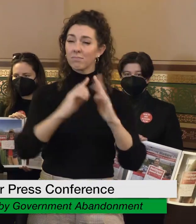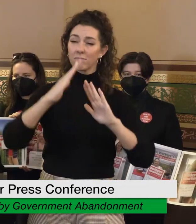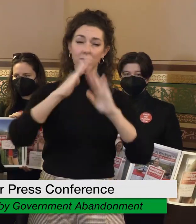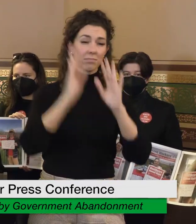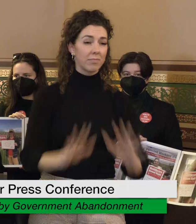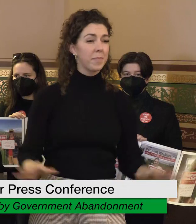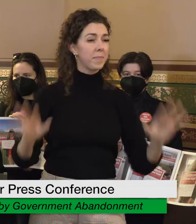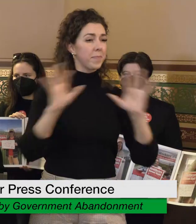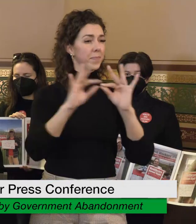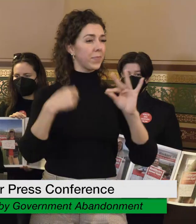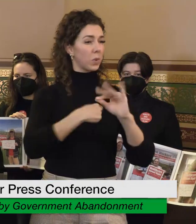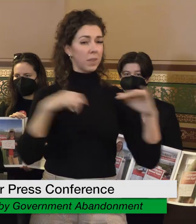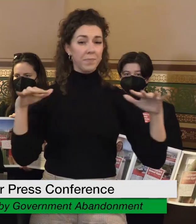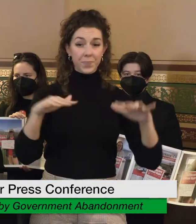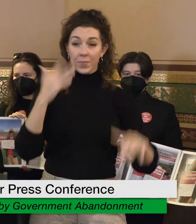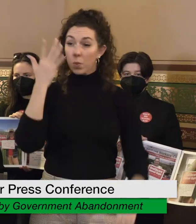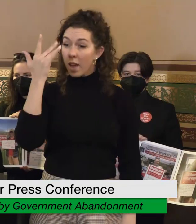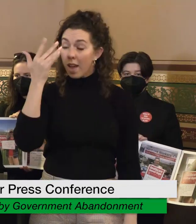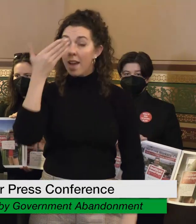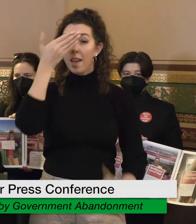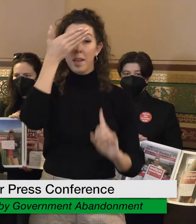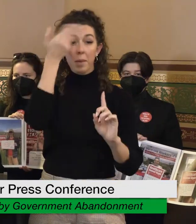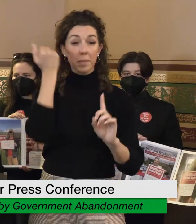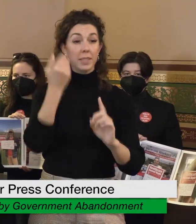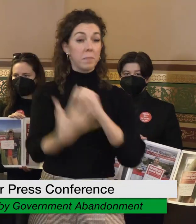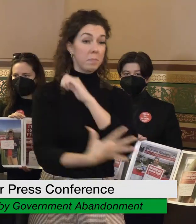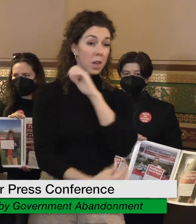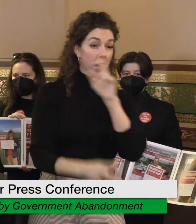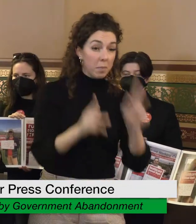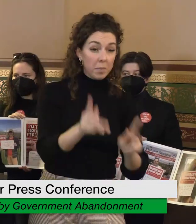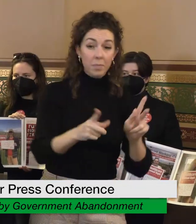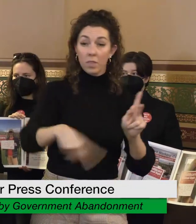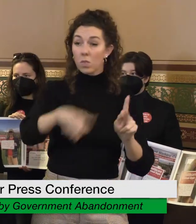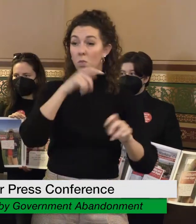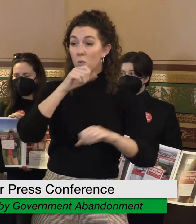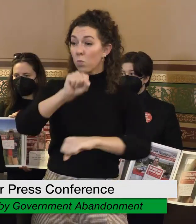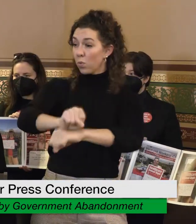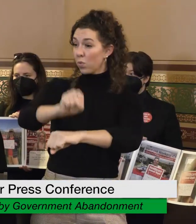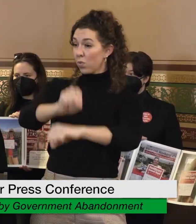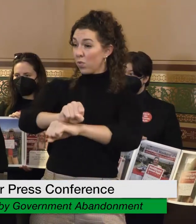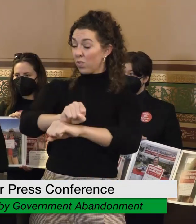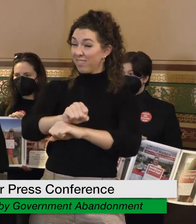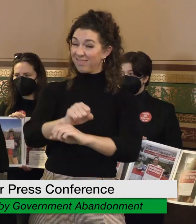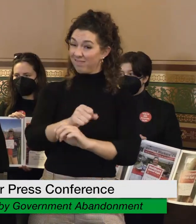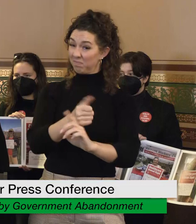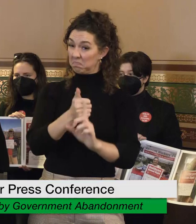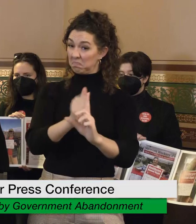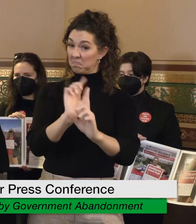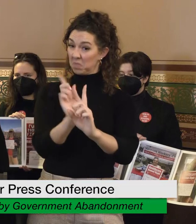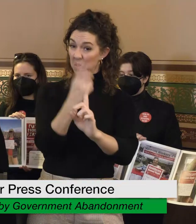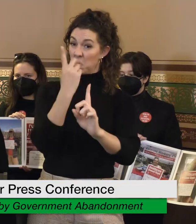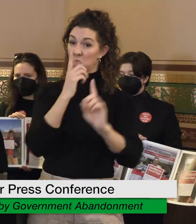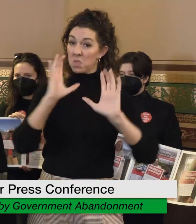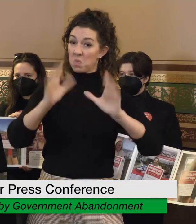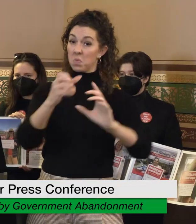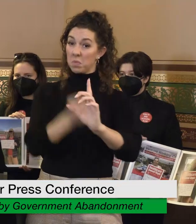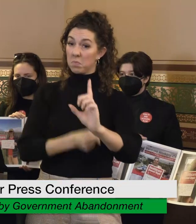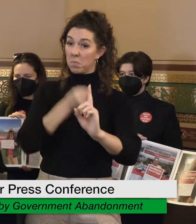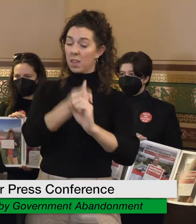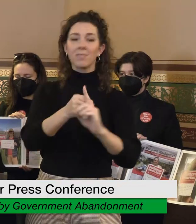today because poor people, working class people, are not just impacted by this crisis, but